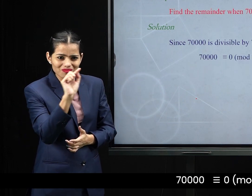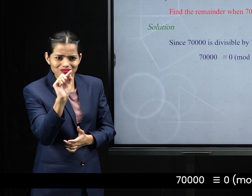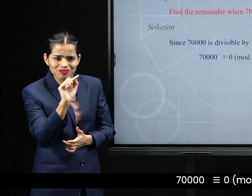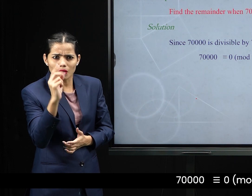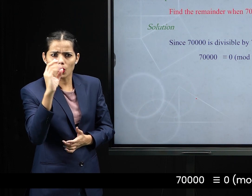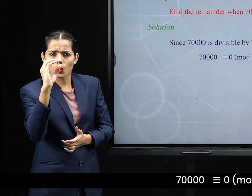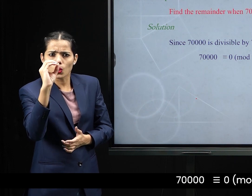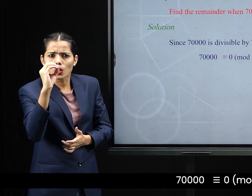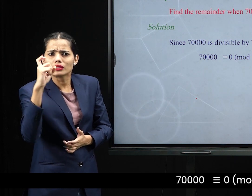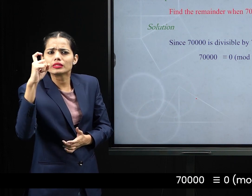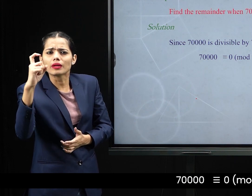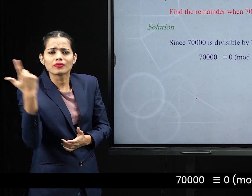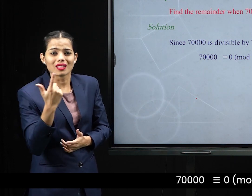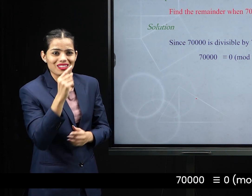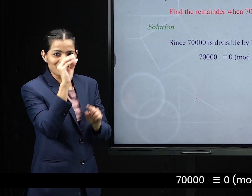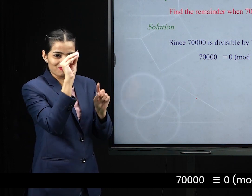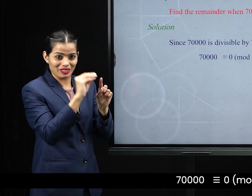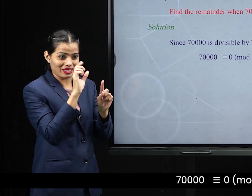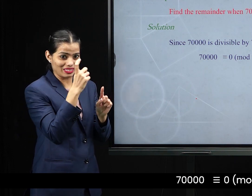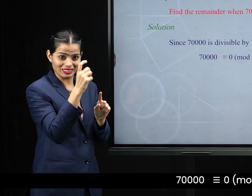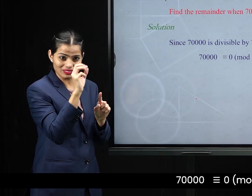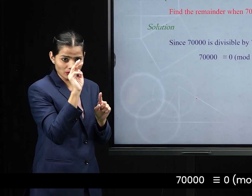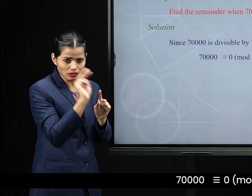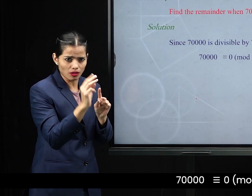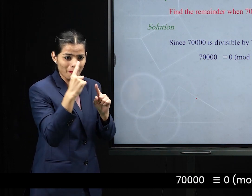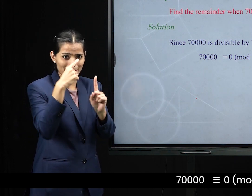70,000 is equal to 0 mod 7.